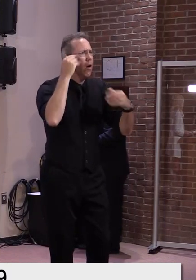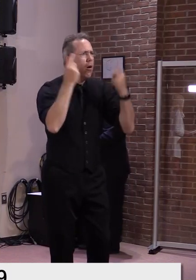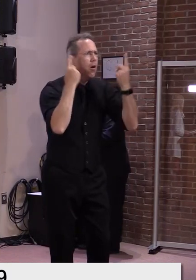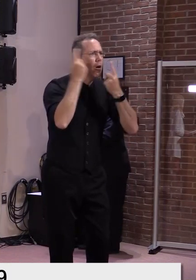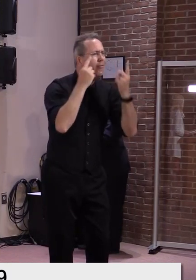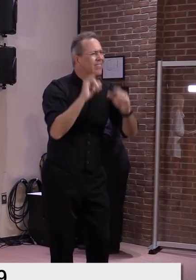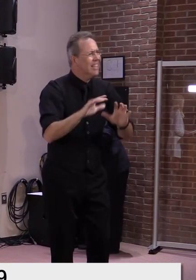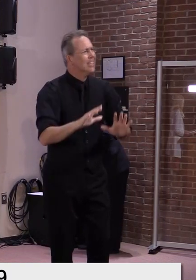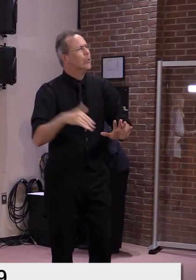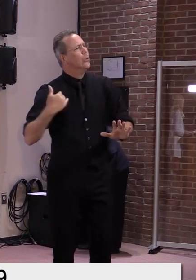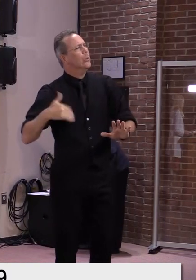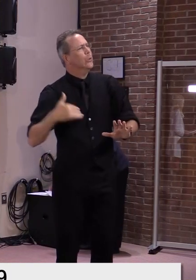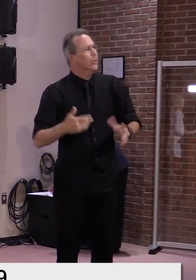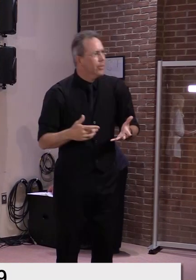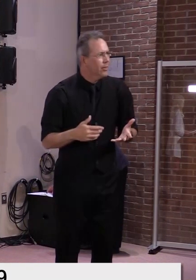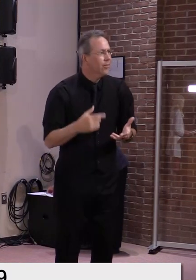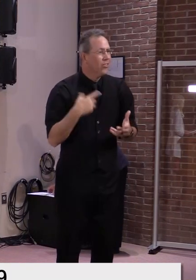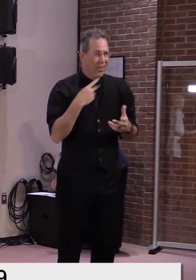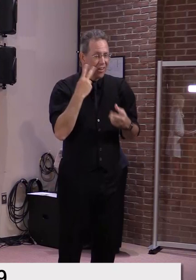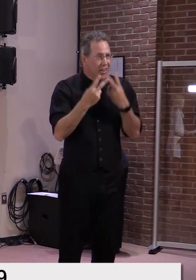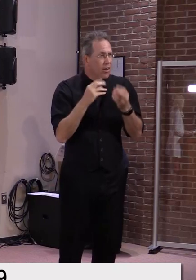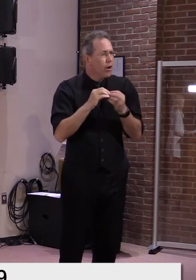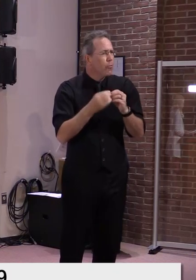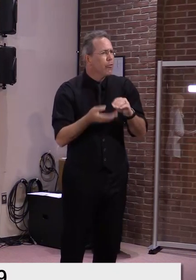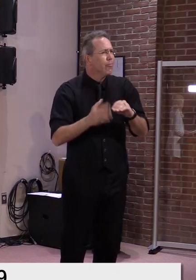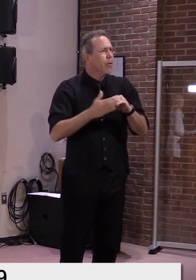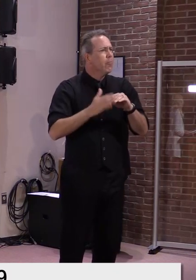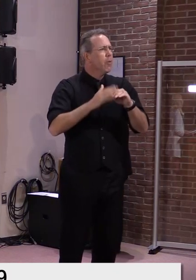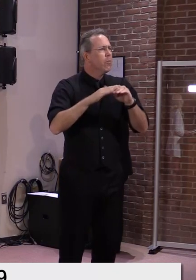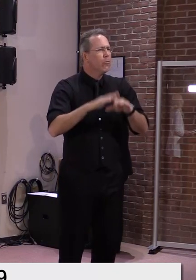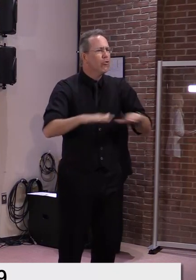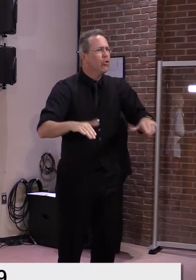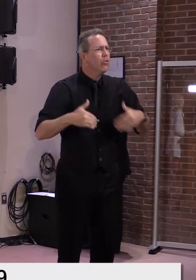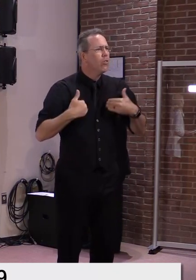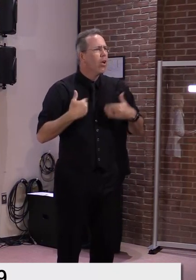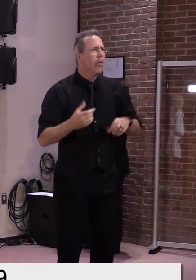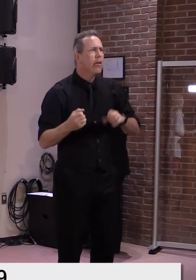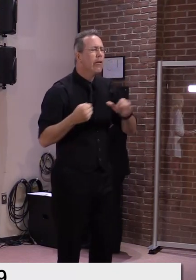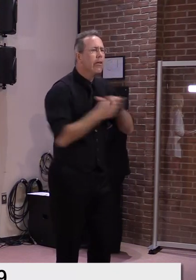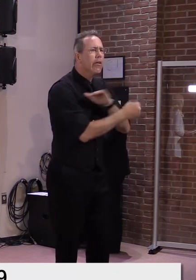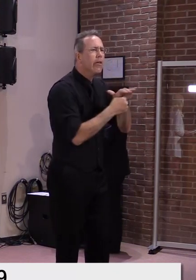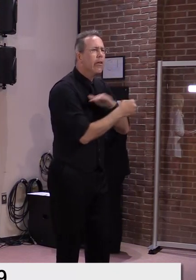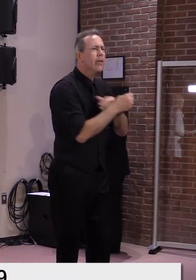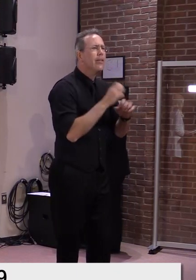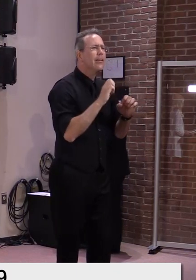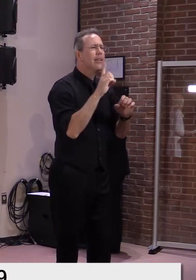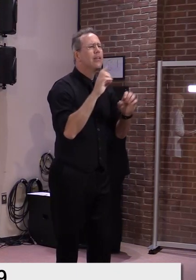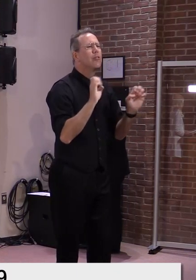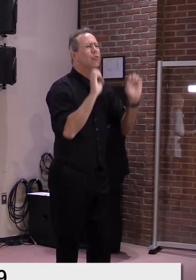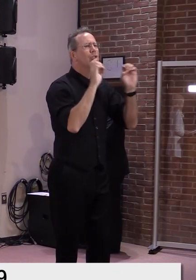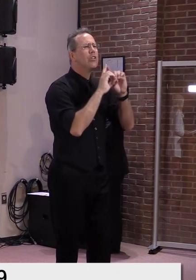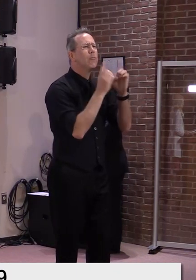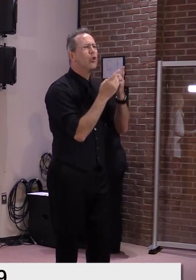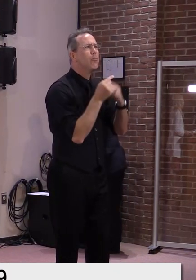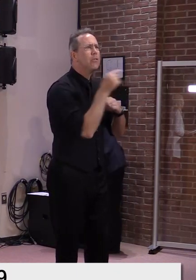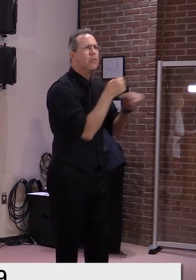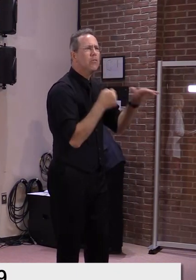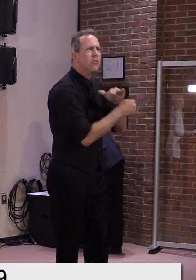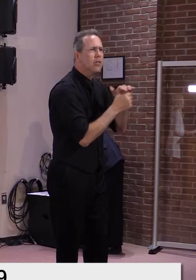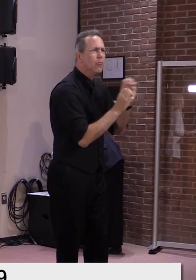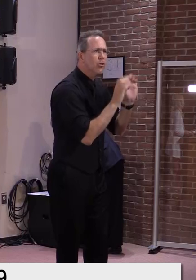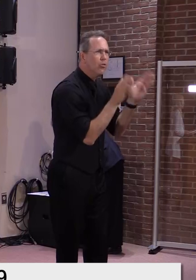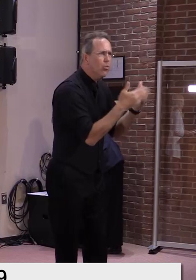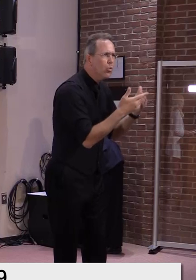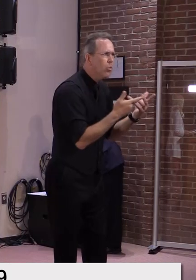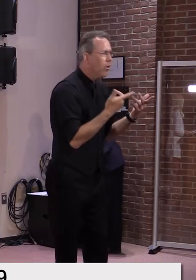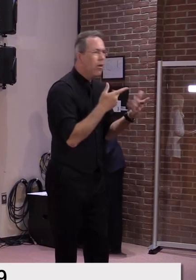and youth presenting in emergency departments for mental health needs, an increased demand for mental health services and supports for children and youth across